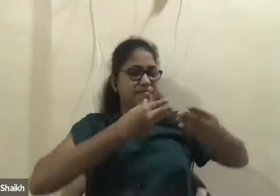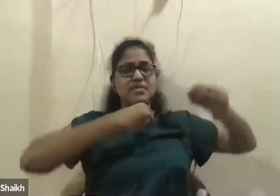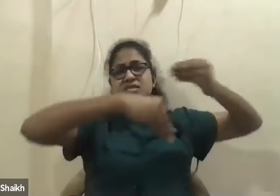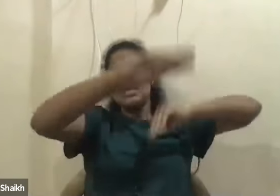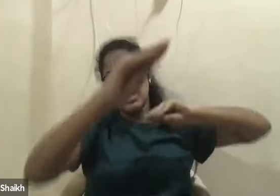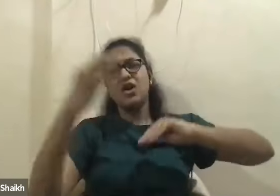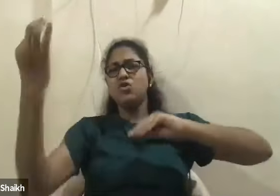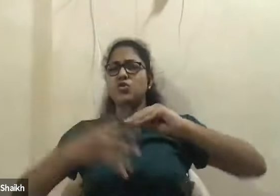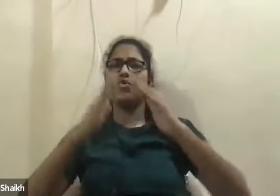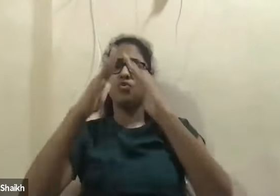flat. So is that possible?